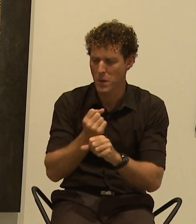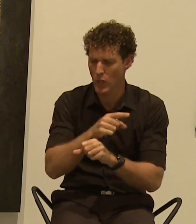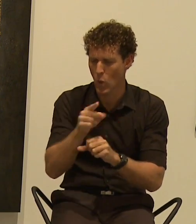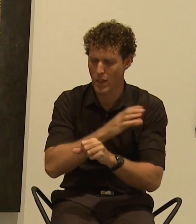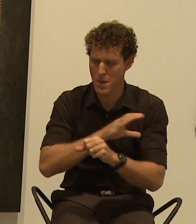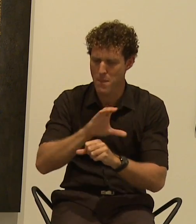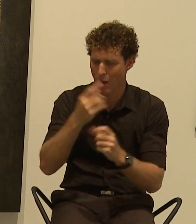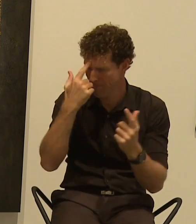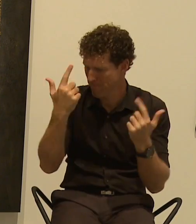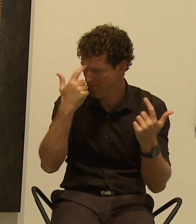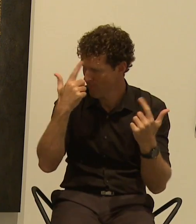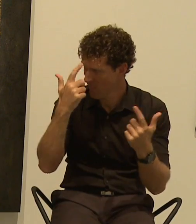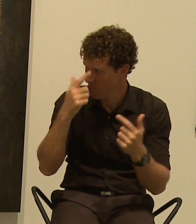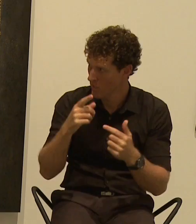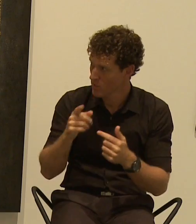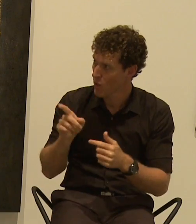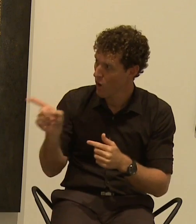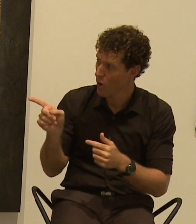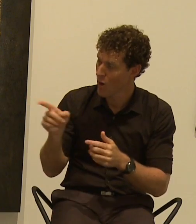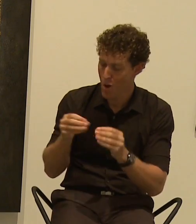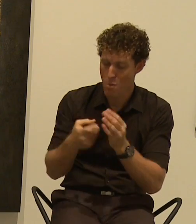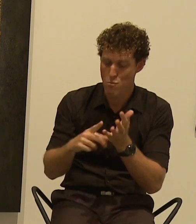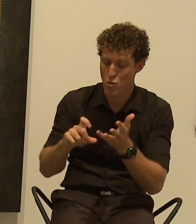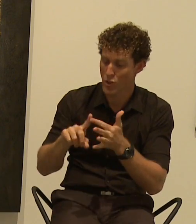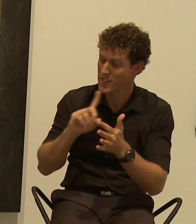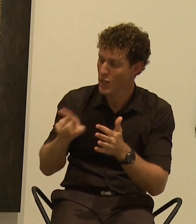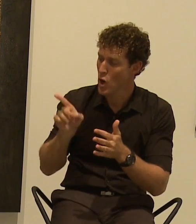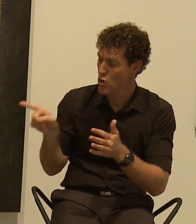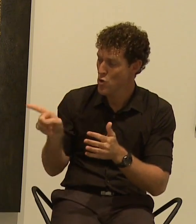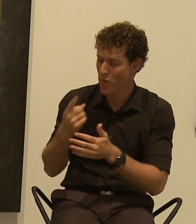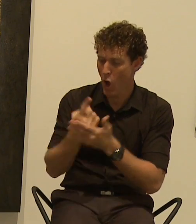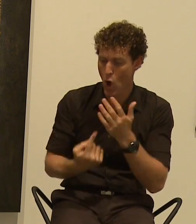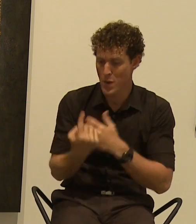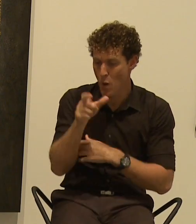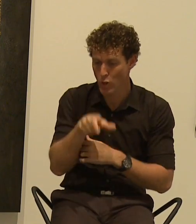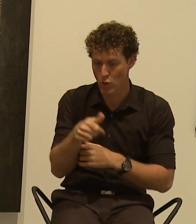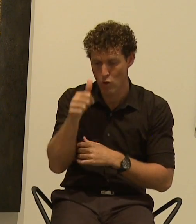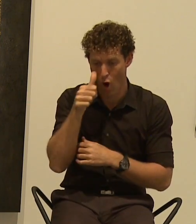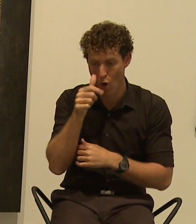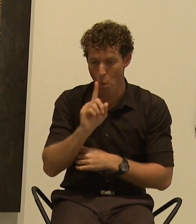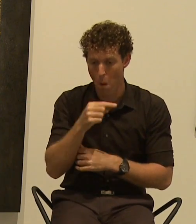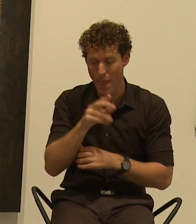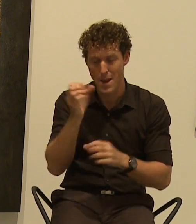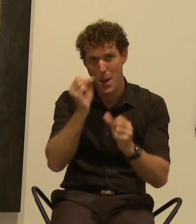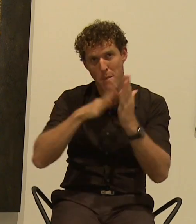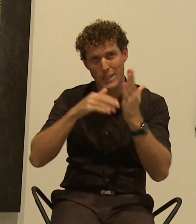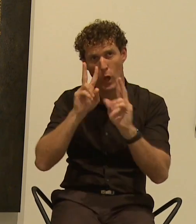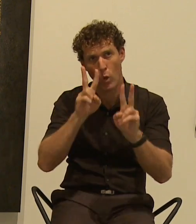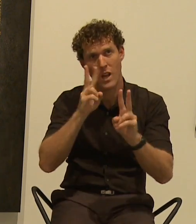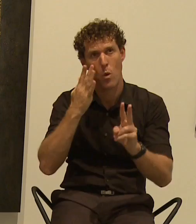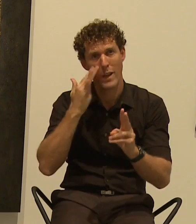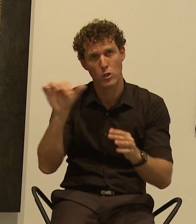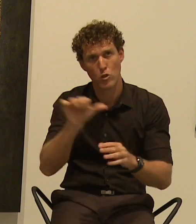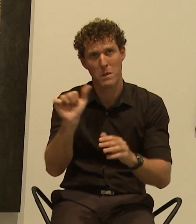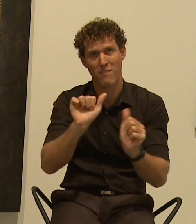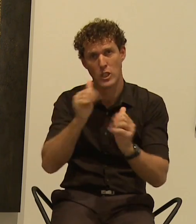the. So you're sort of the only person that actually knows what that painting looks like in full.